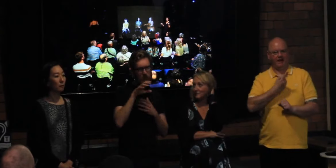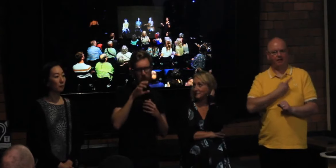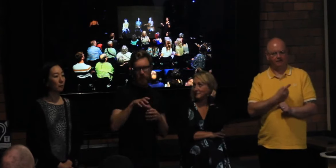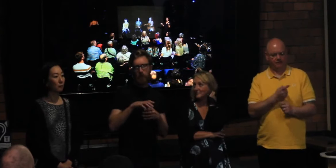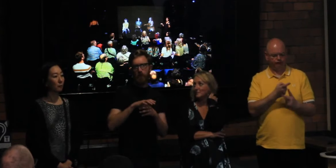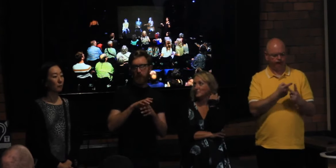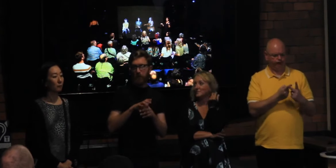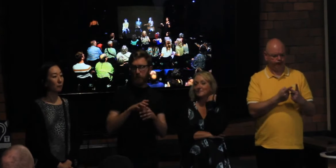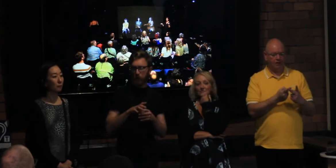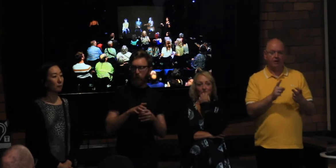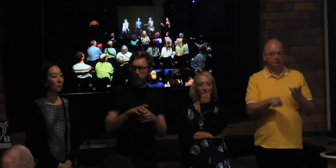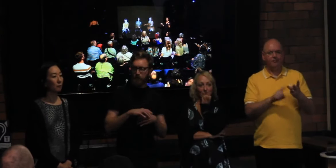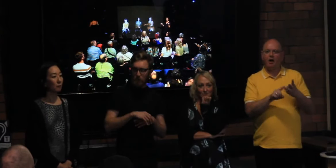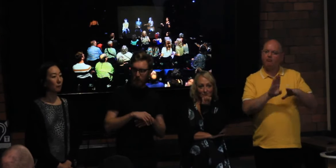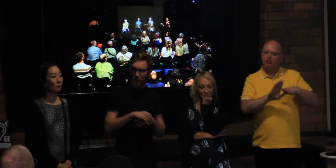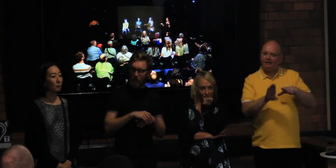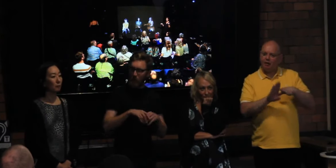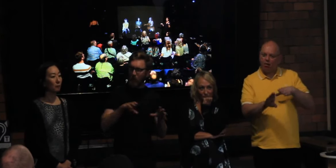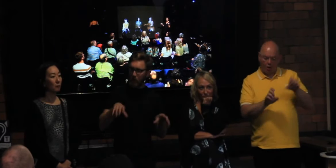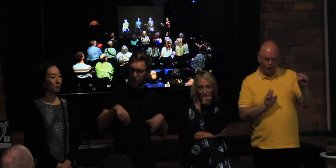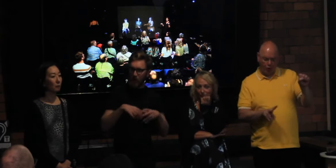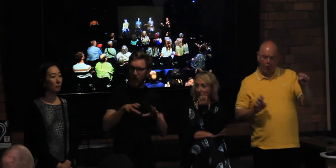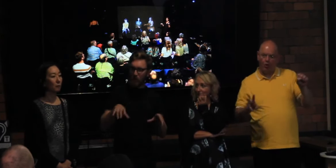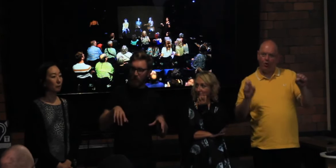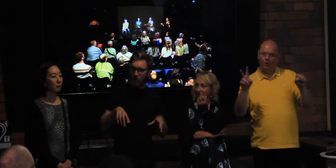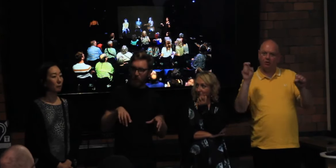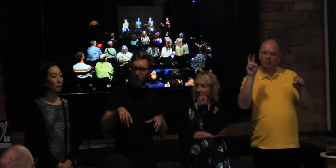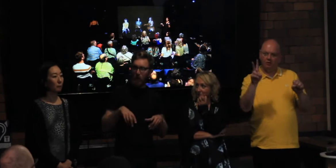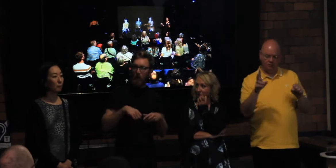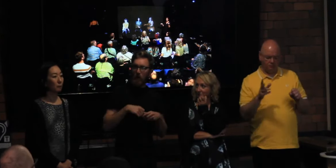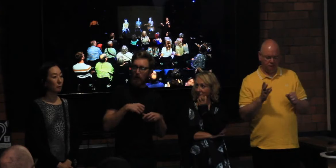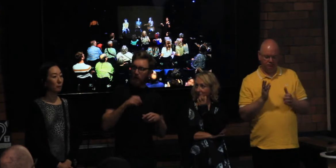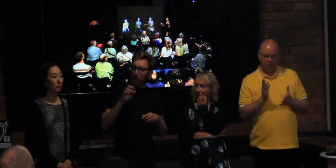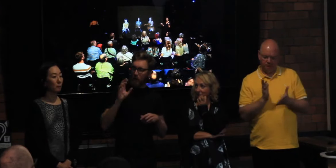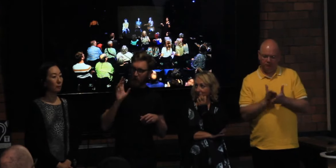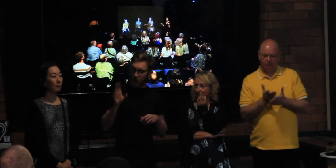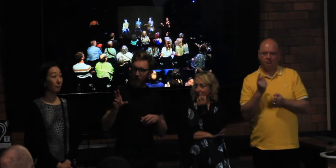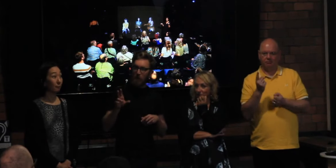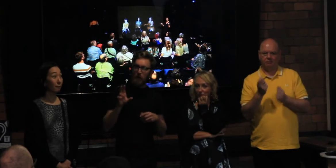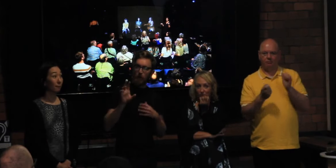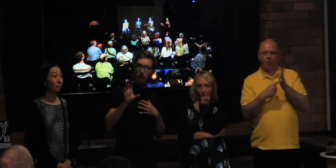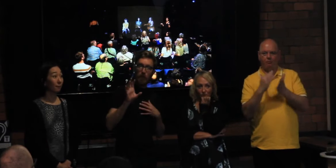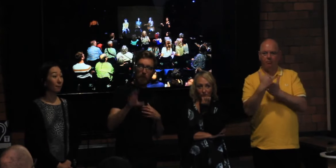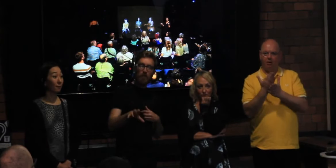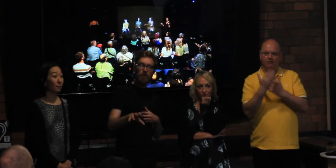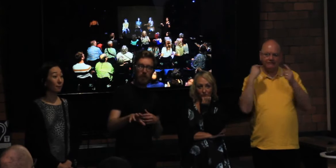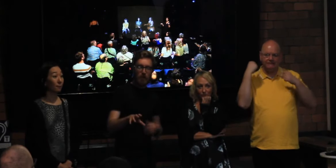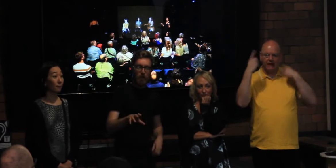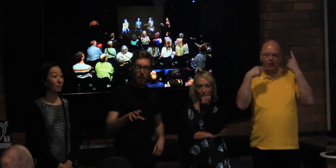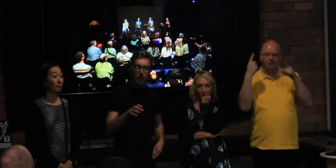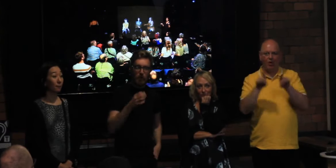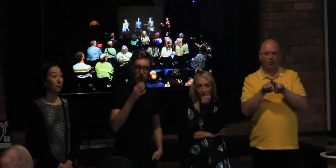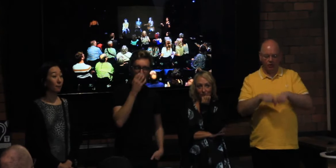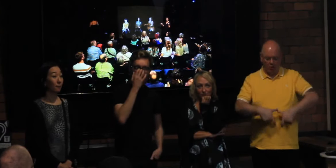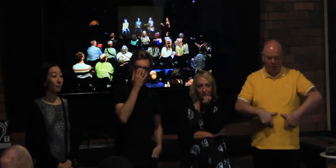In terms of the logistical challenges of touring, the other kind of big element to this is the soundscaping and also the vibration design